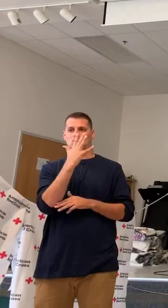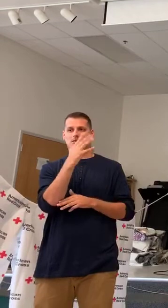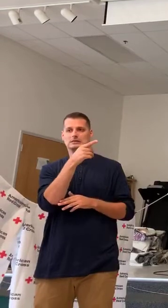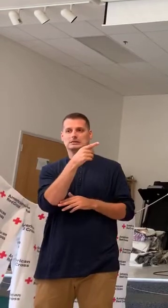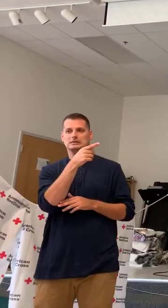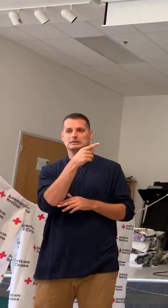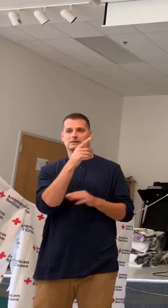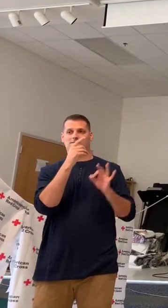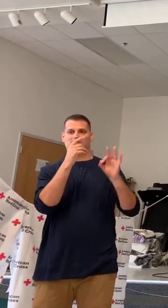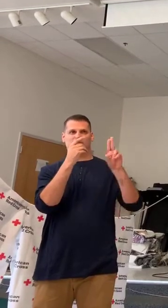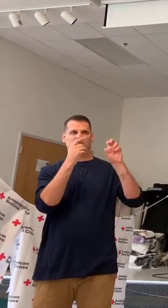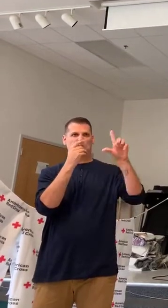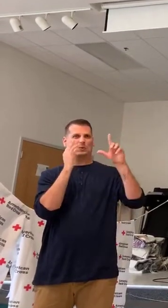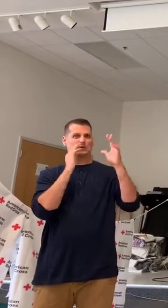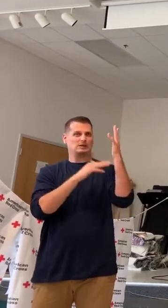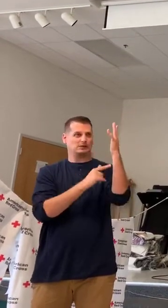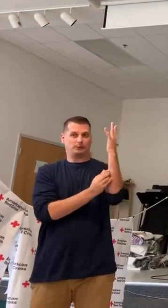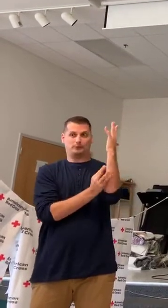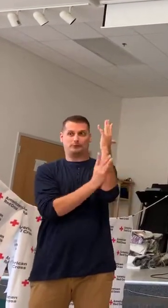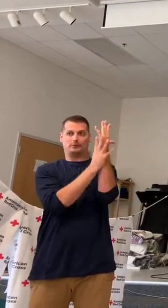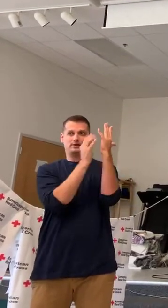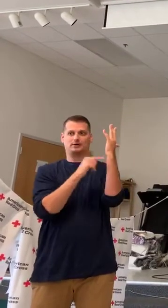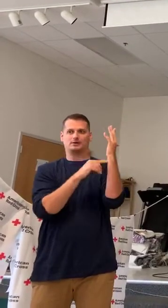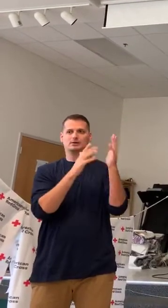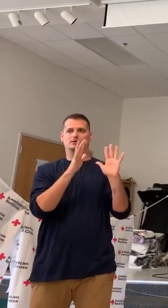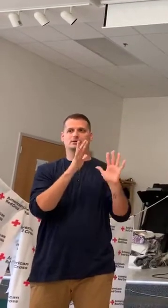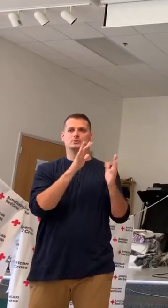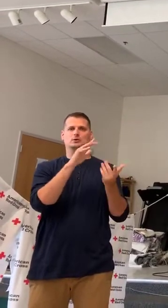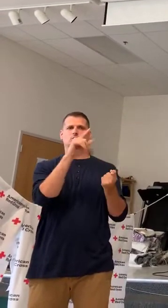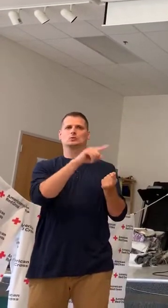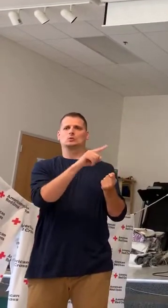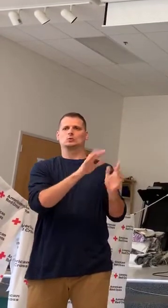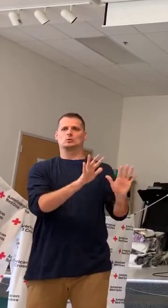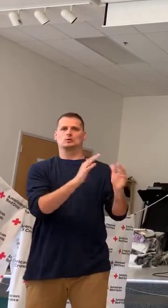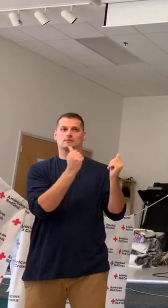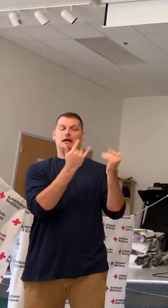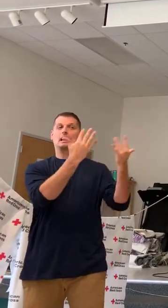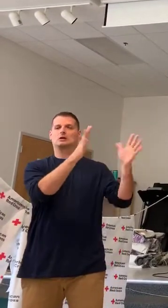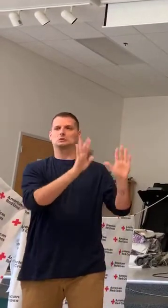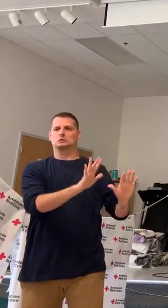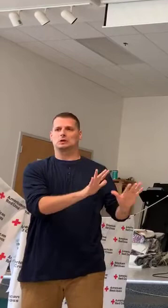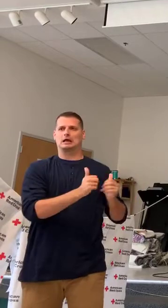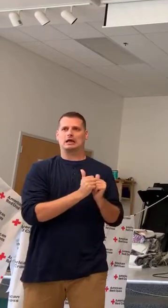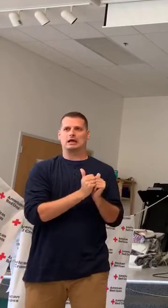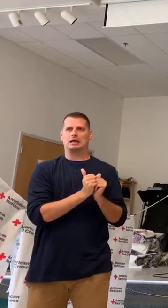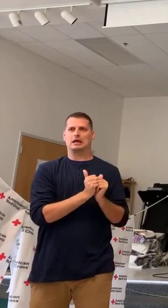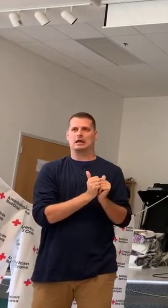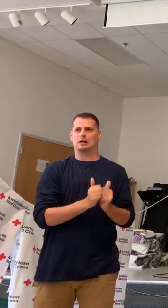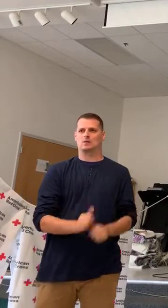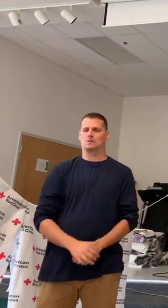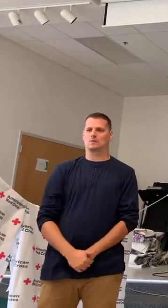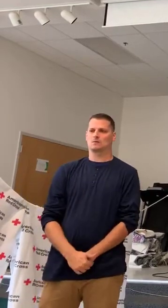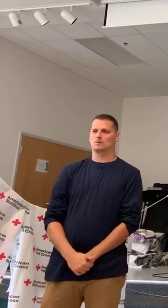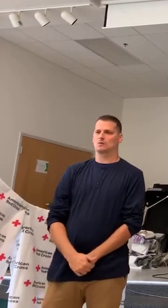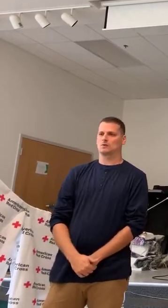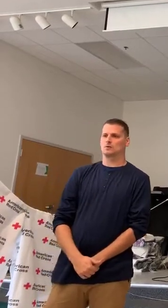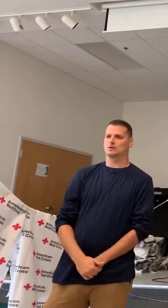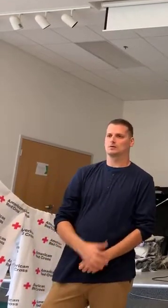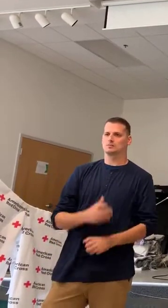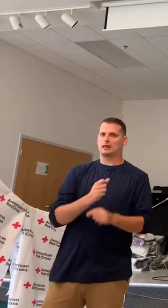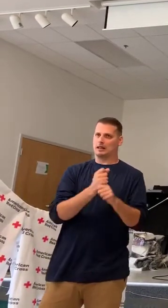so to repeat the statement, and it's also a suggestion and a very good one, and one we all believe in deeply, which is community